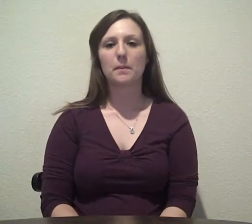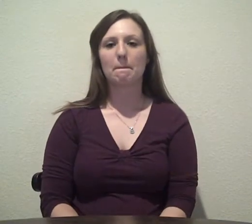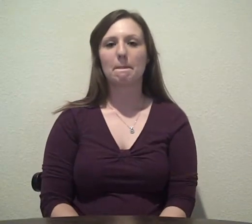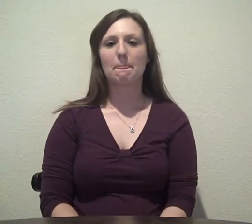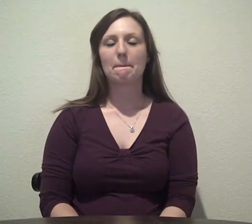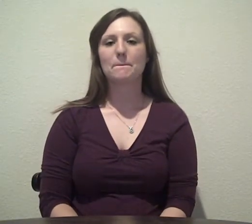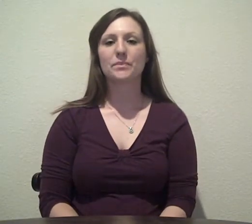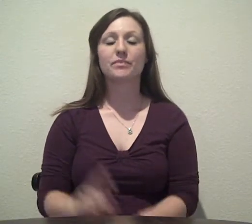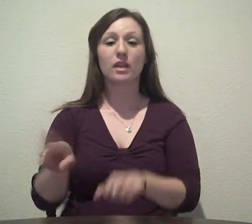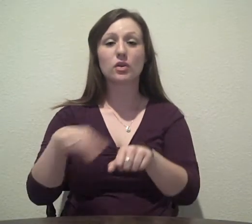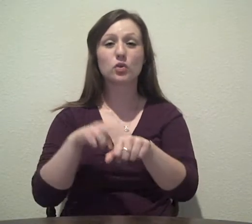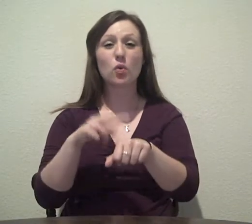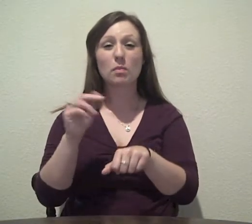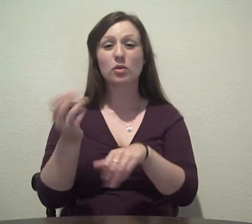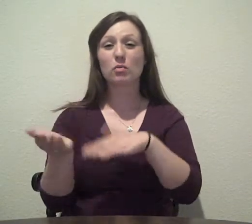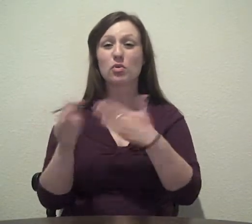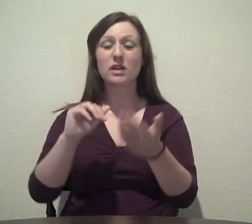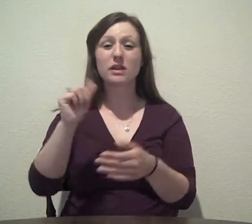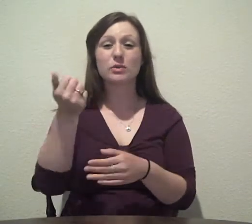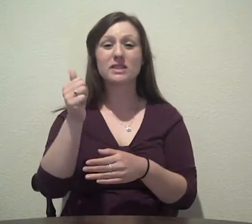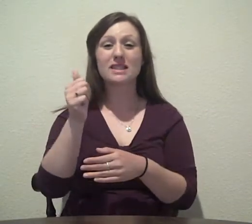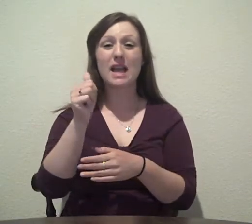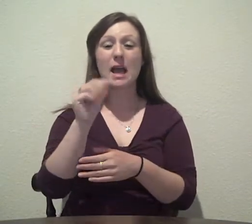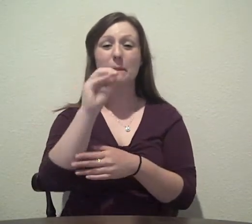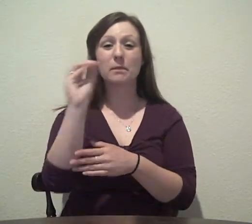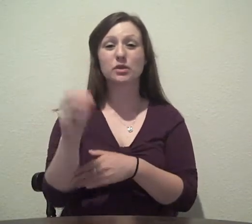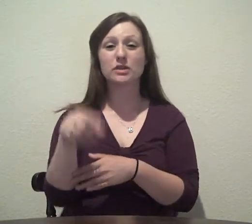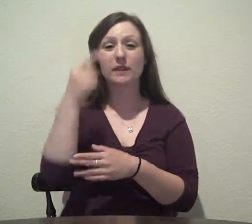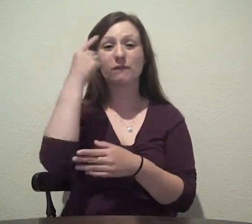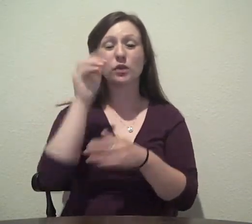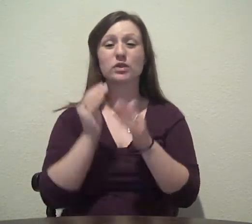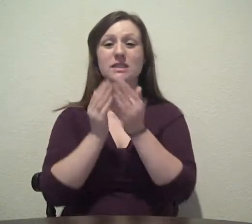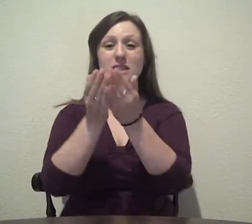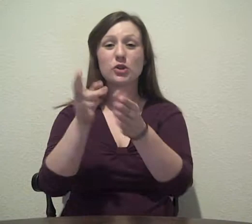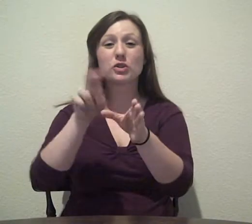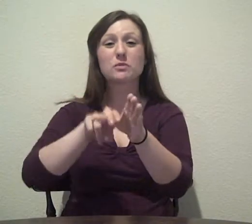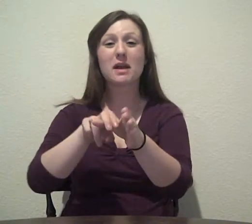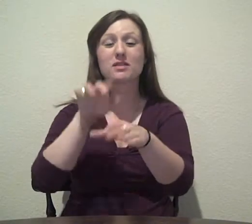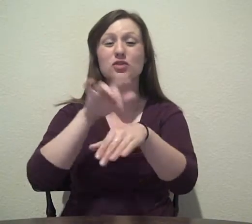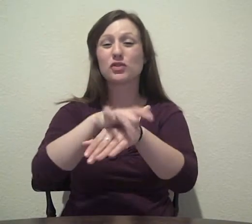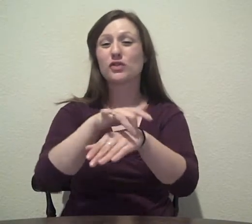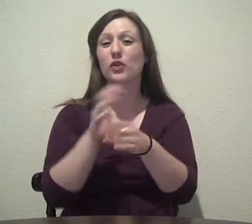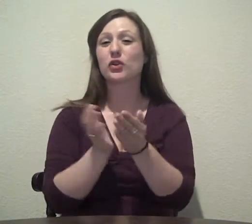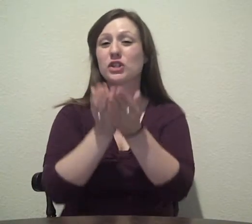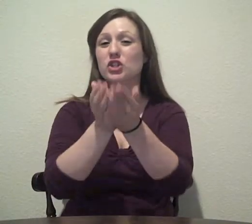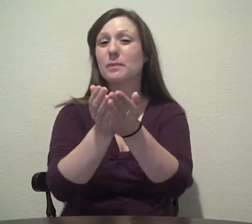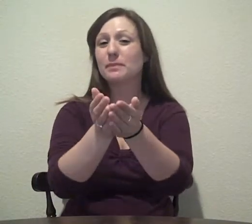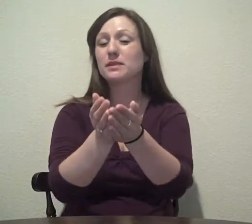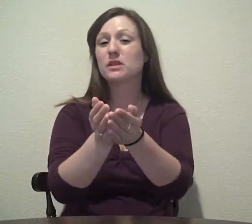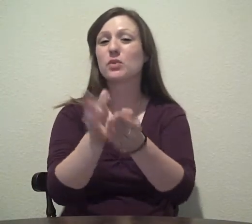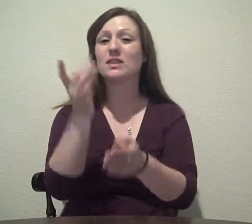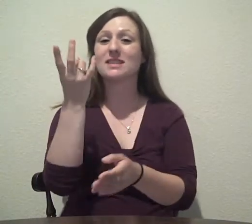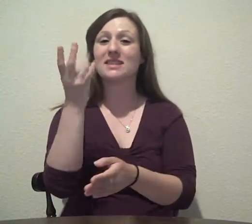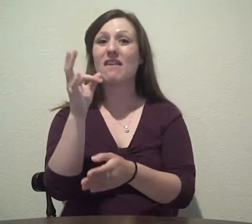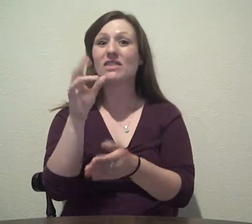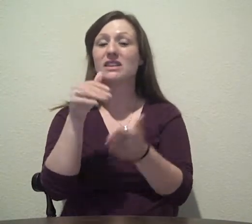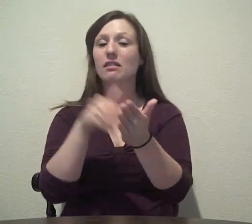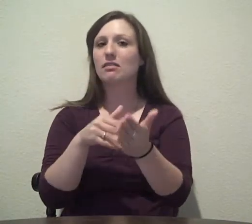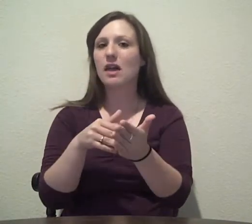The normal mortality was 10% for steerage passengers of early ships, with 17,000 Irish